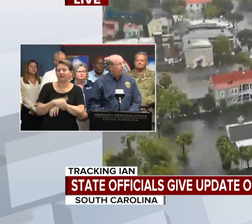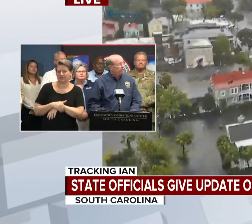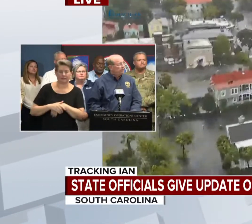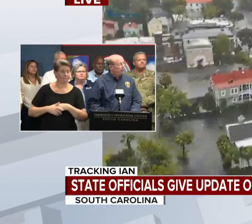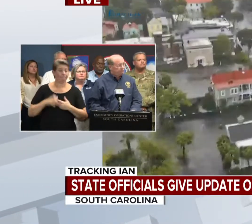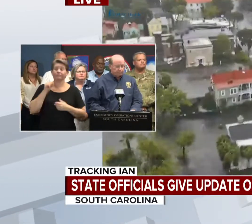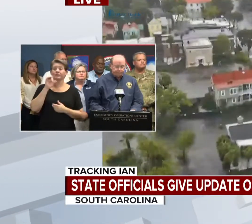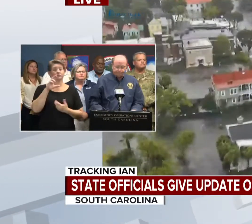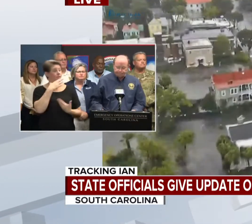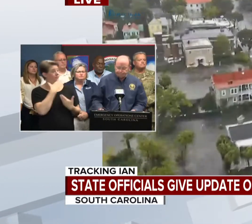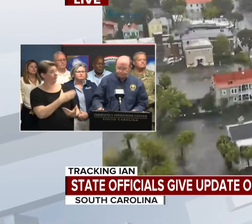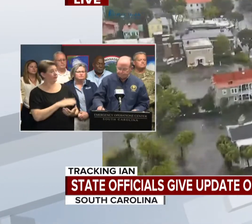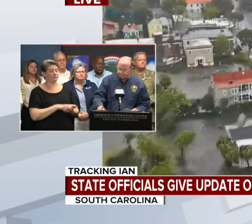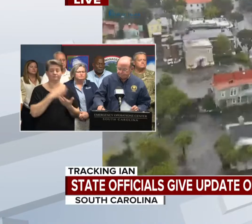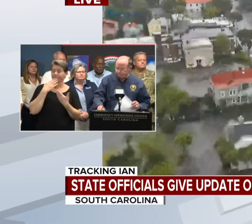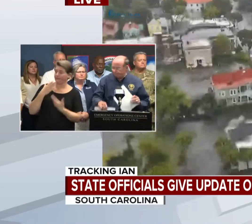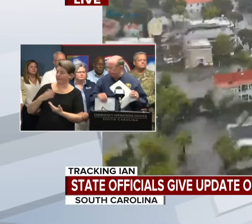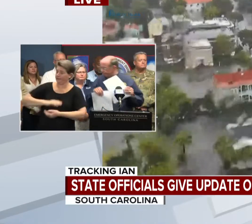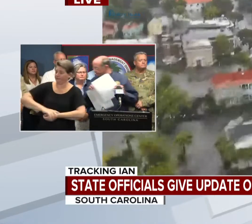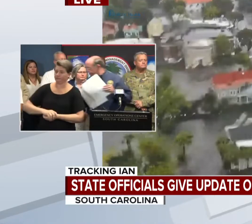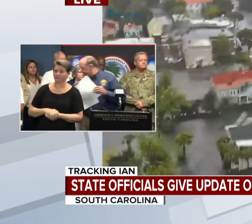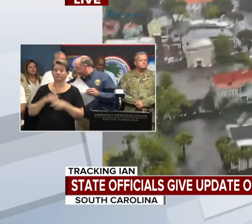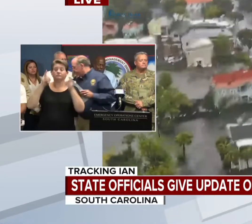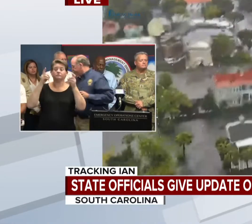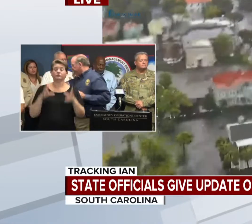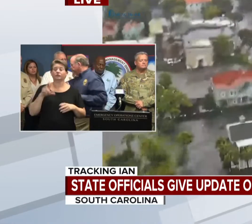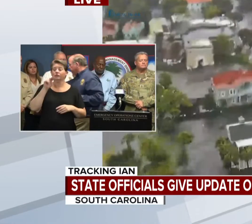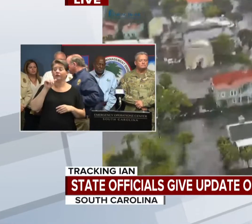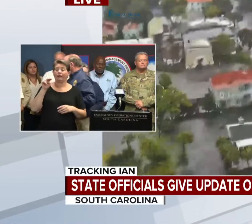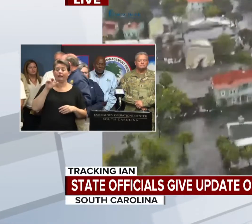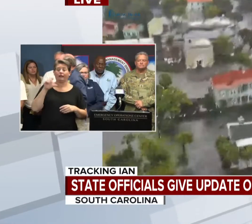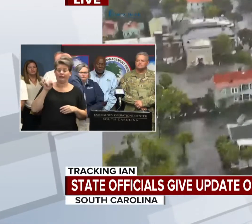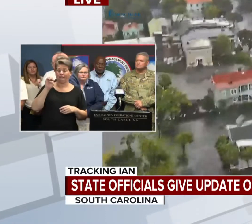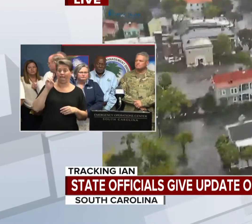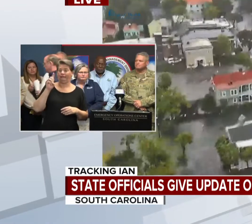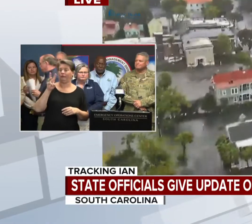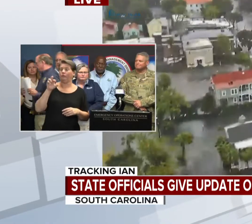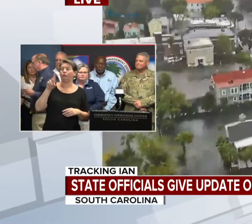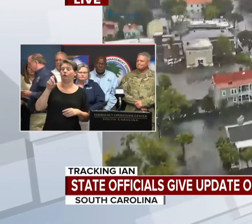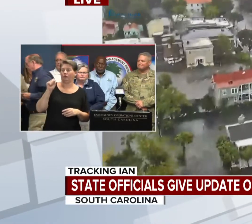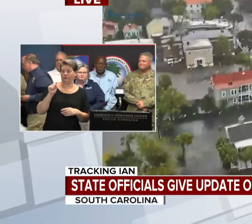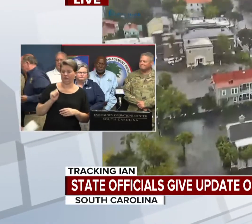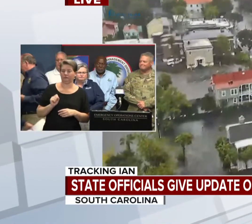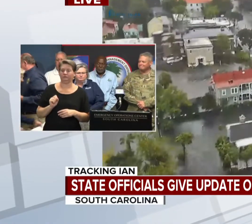Sir, thank you. Thank you, Director Nanette Edwards.